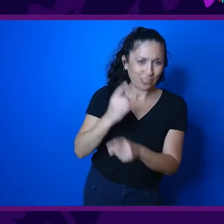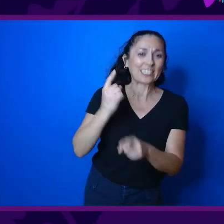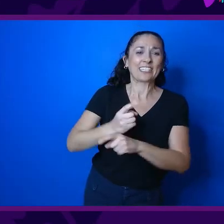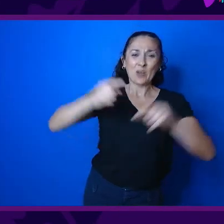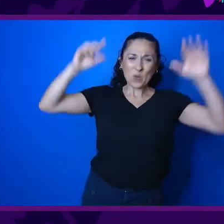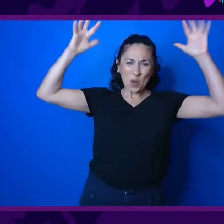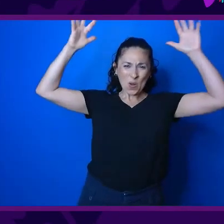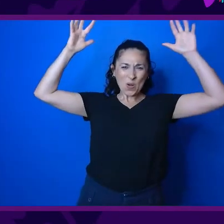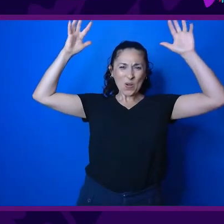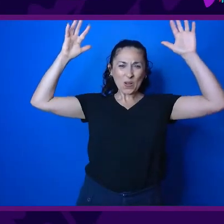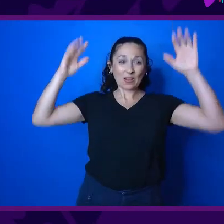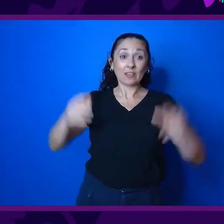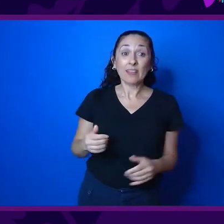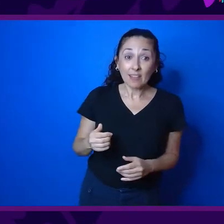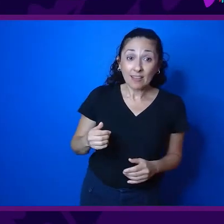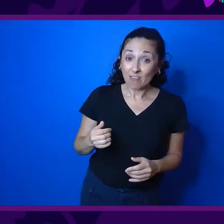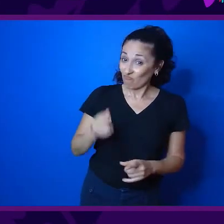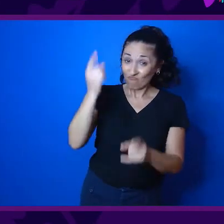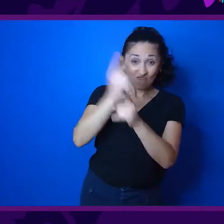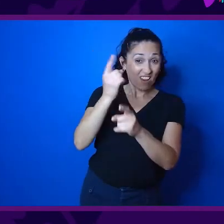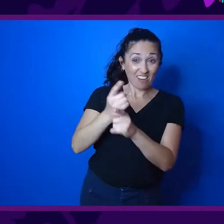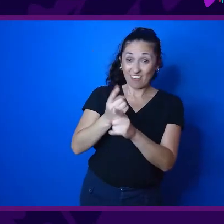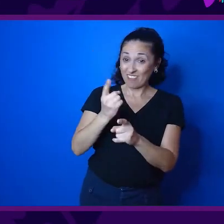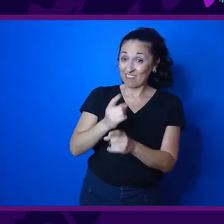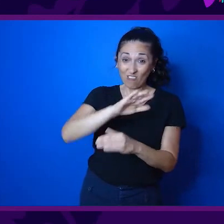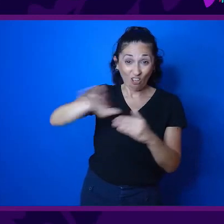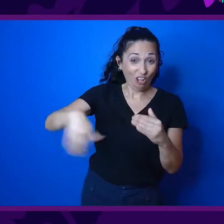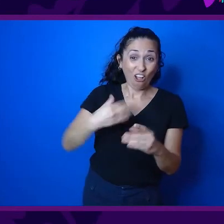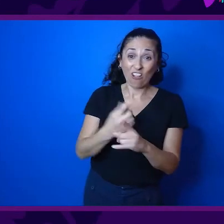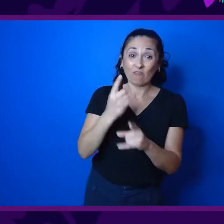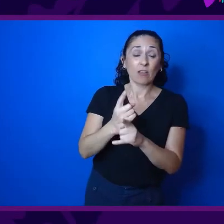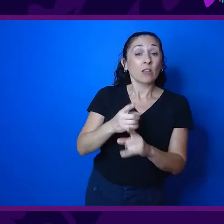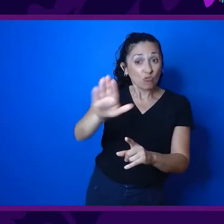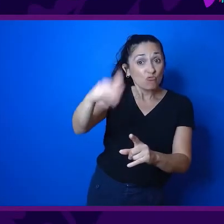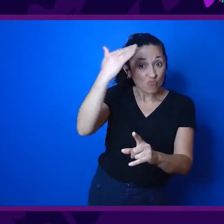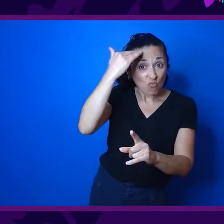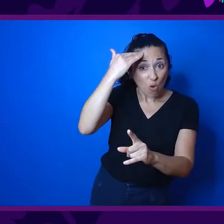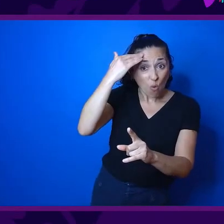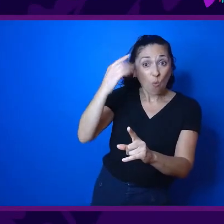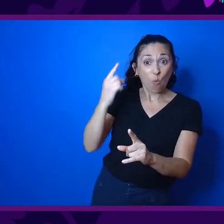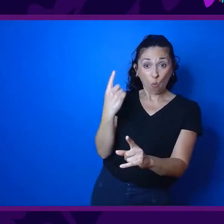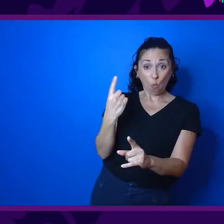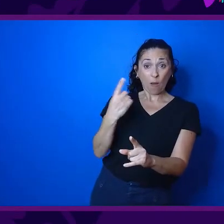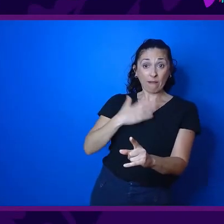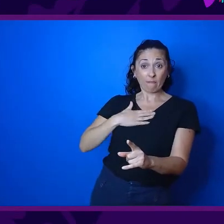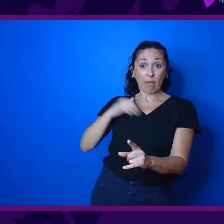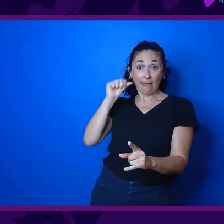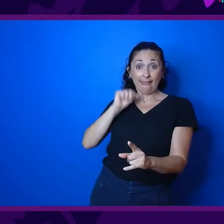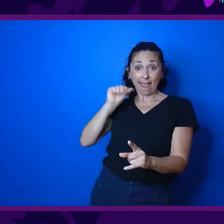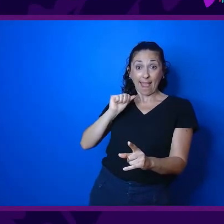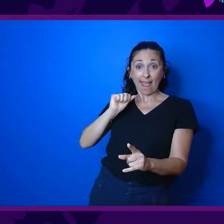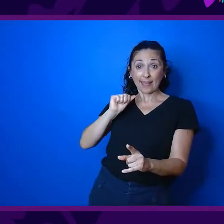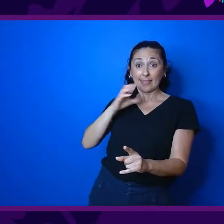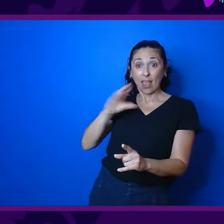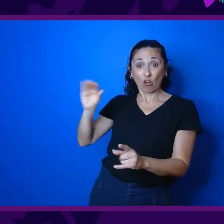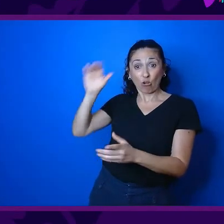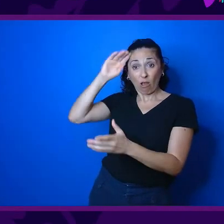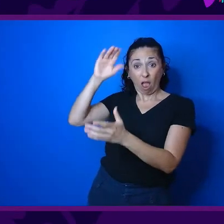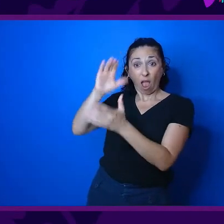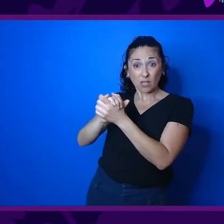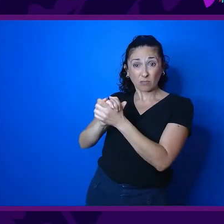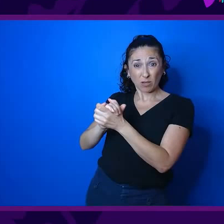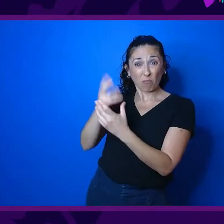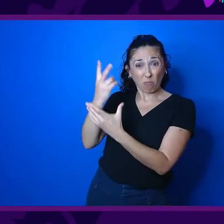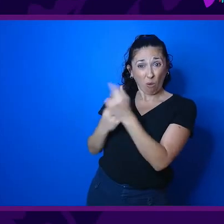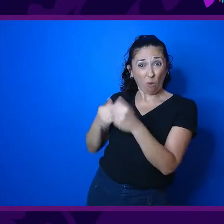Well, everybody got that one right. And you know what? Actually, one of my aunts, Lucy Fernandez, and her husband Trini were deported, and they were